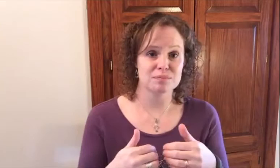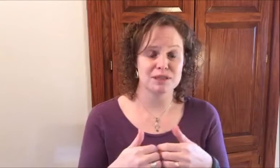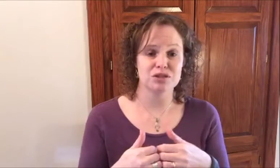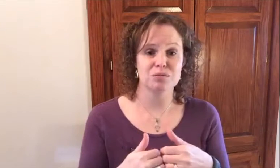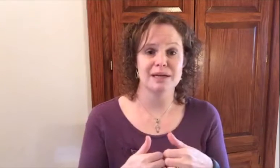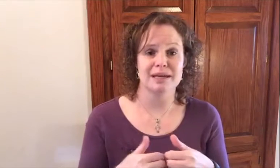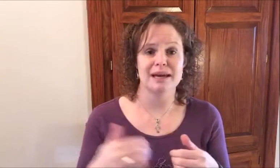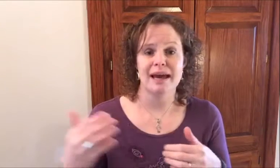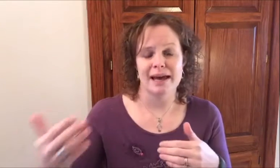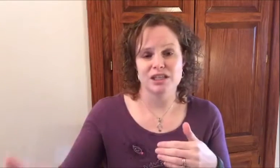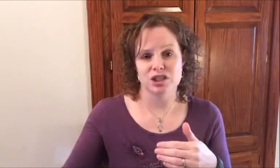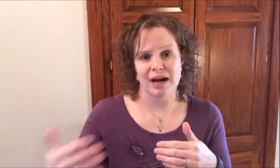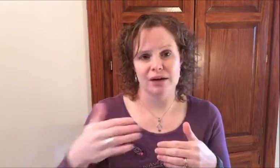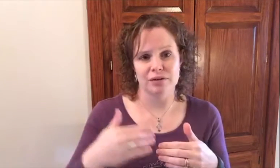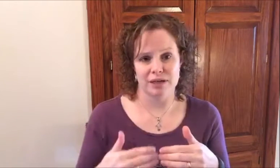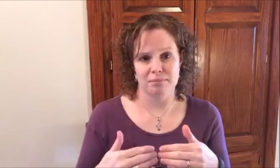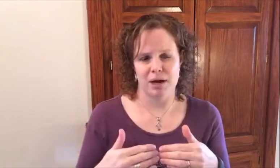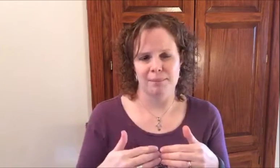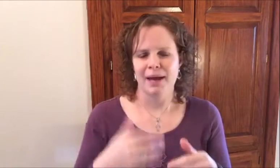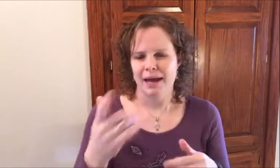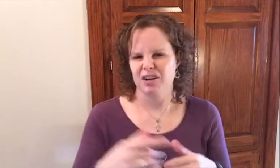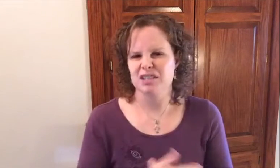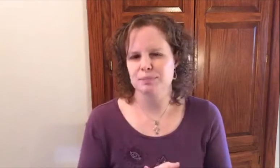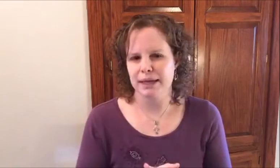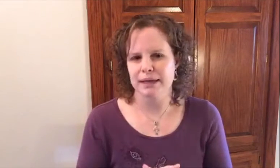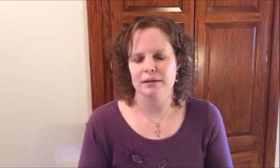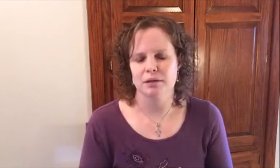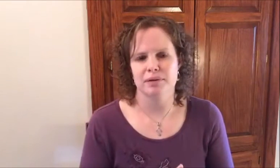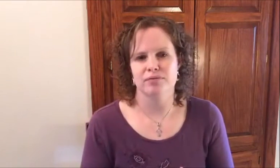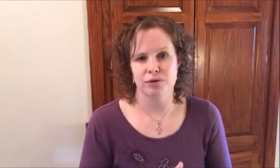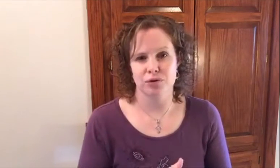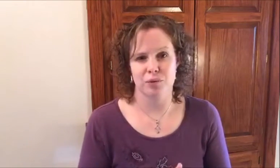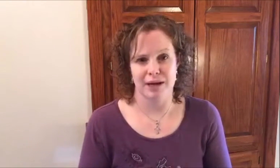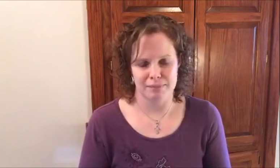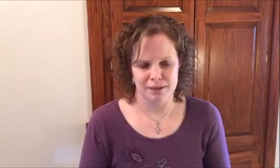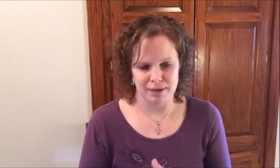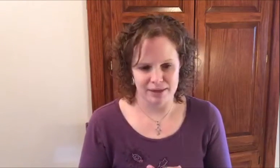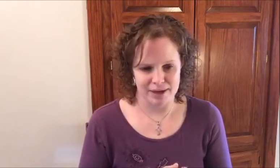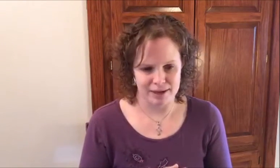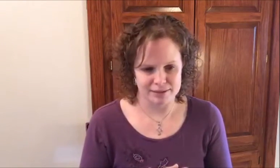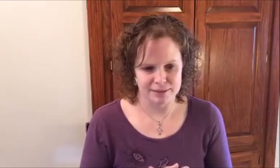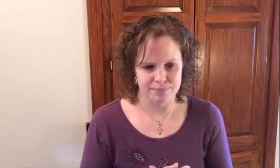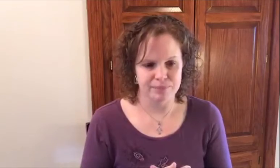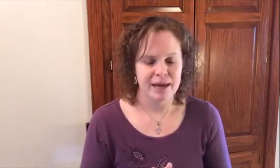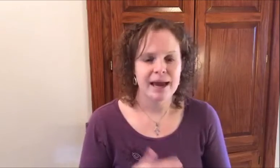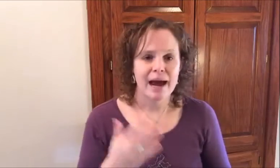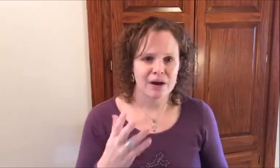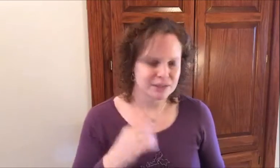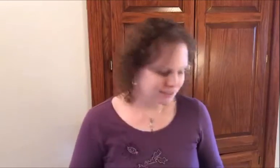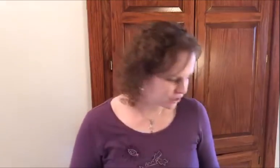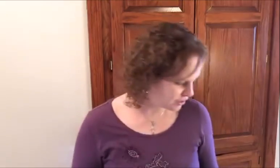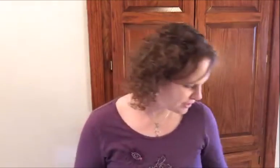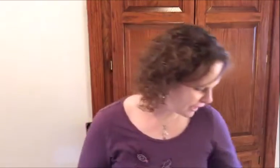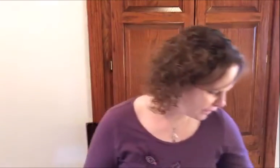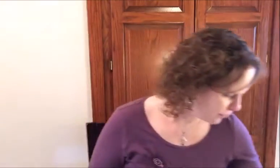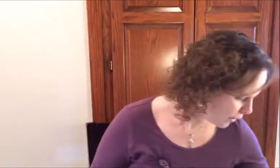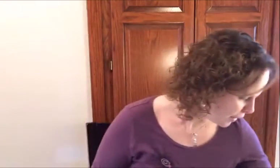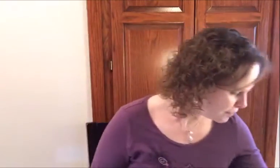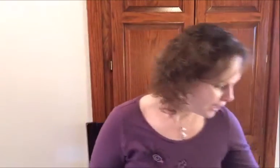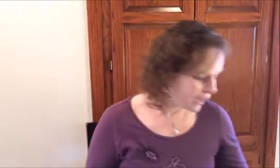used between a child and a mom. And I'll explain a little bit further what I mean by that. How to teach a sign? Well,